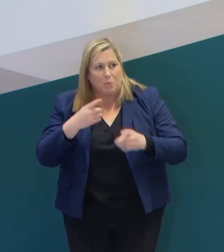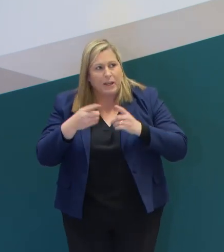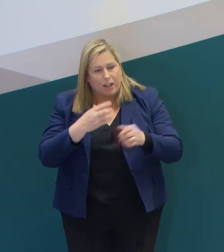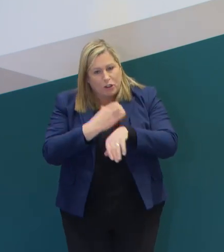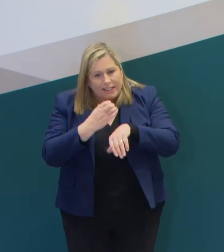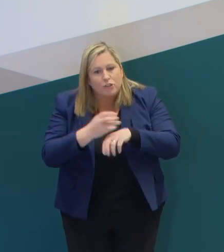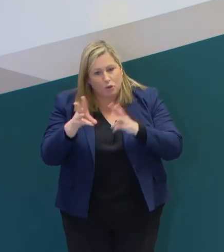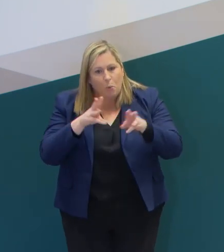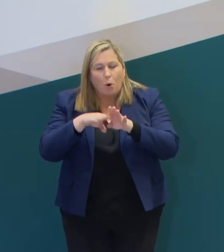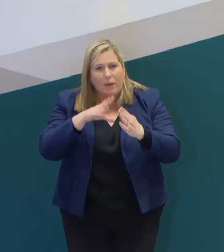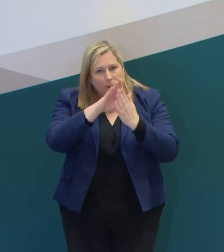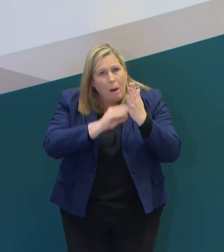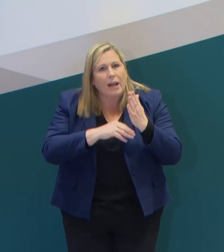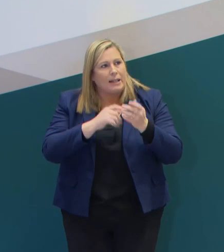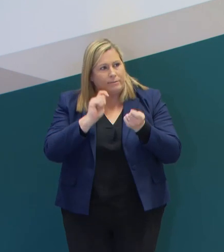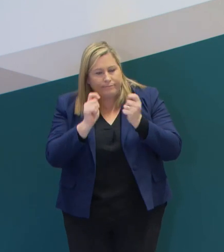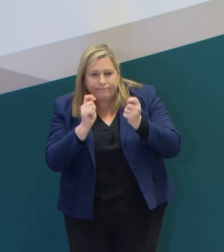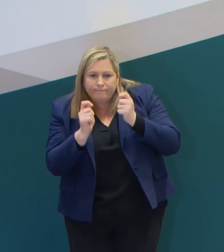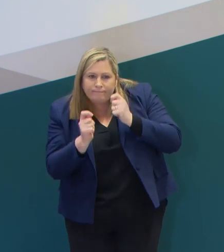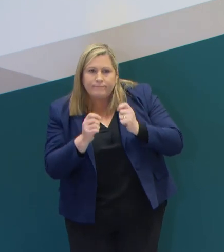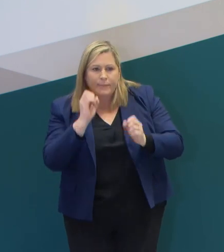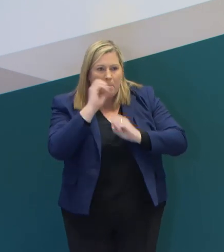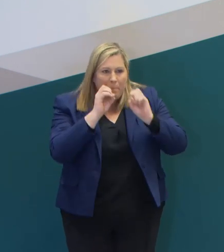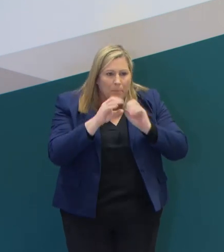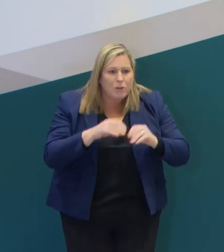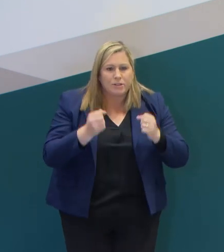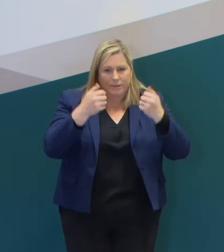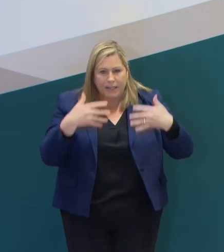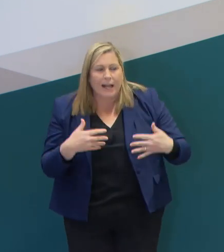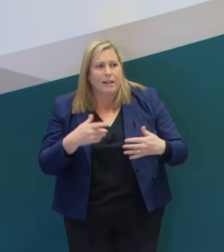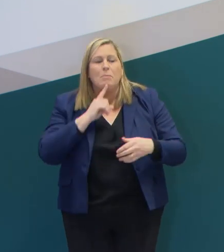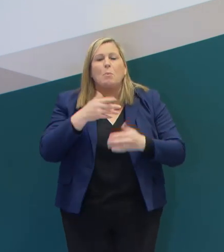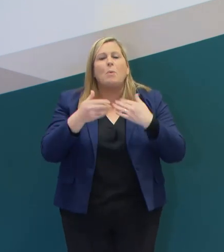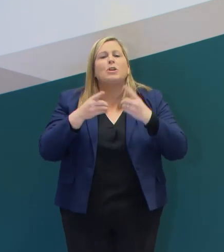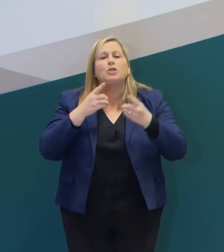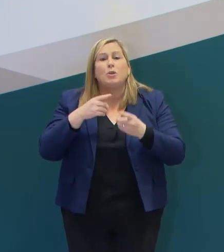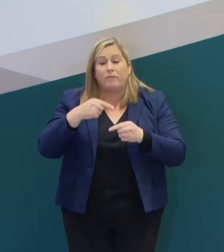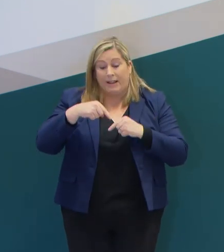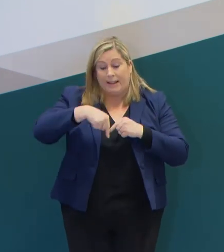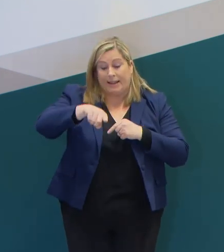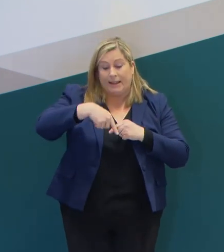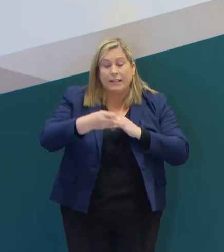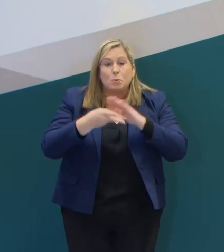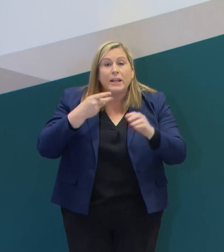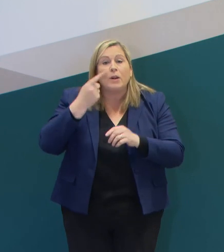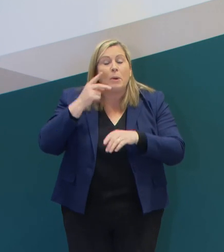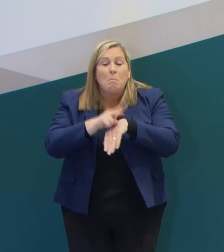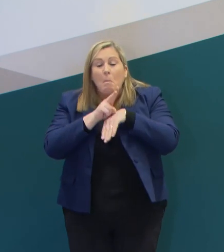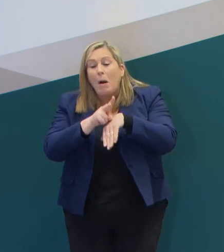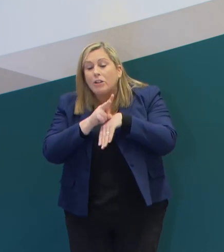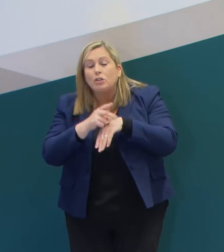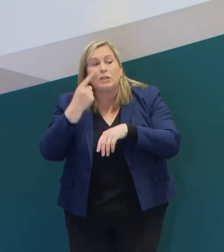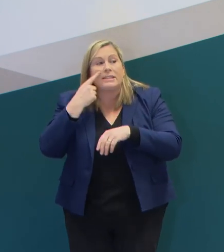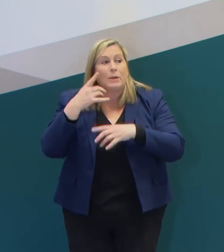What we'll be doing over the course of the next week is ensuring that we monitor what happens, because